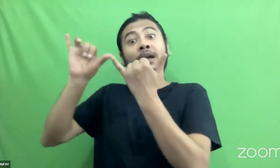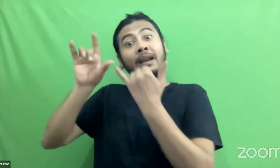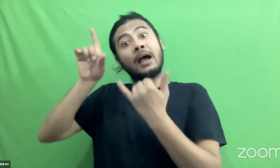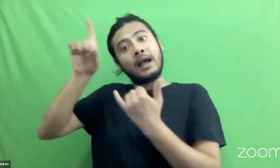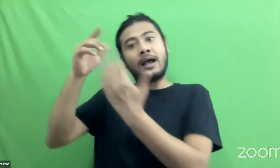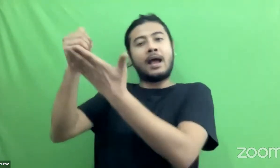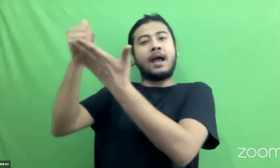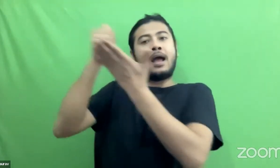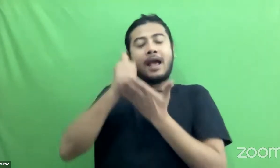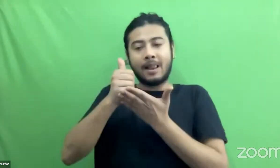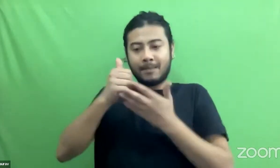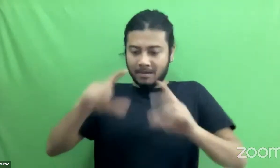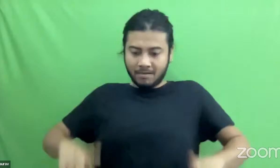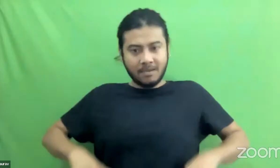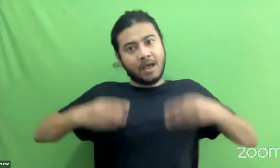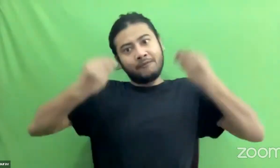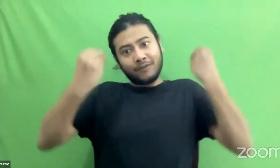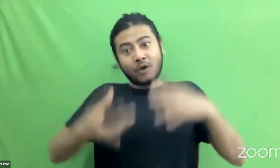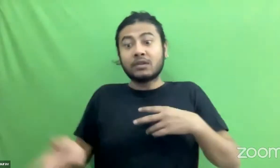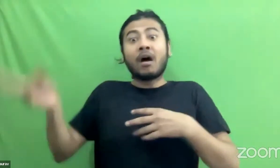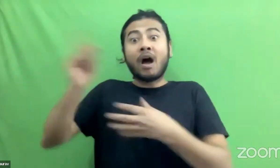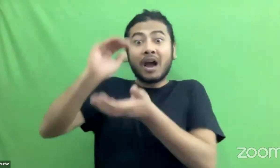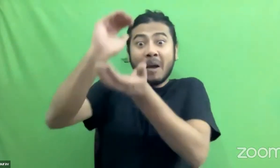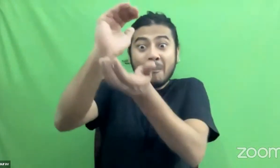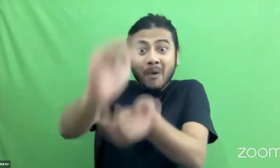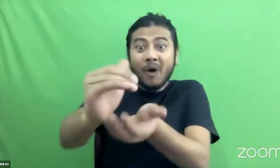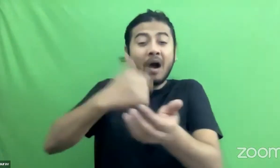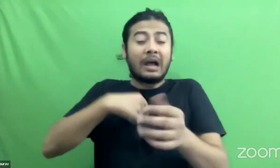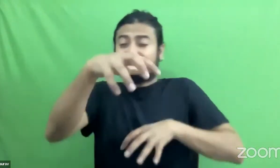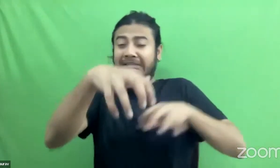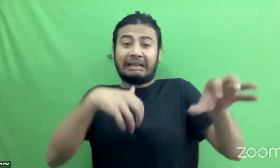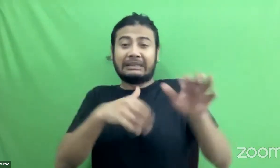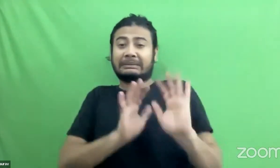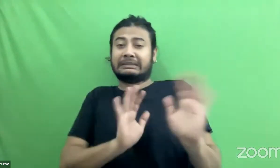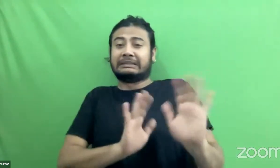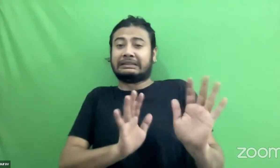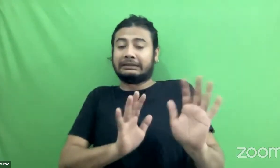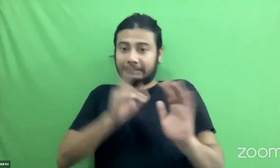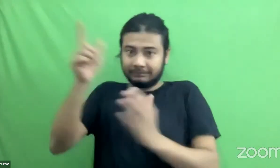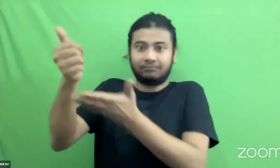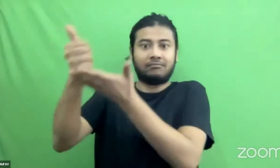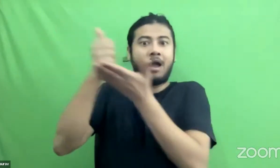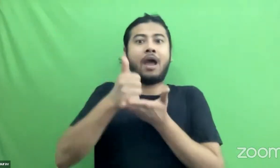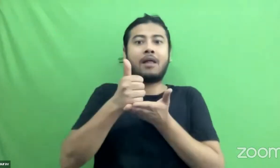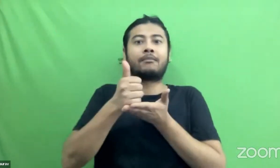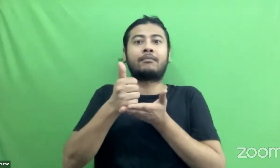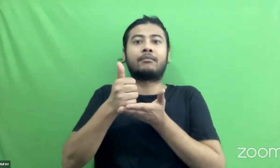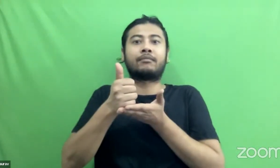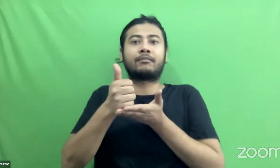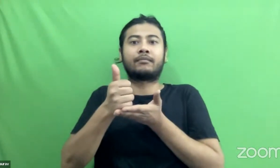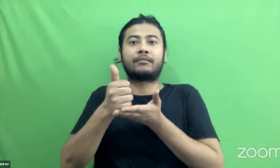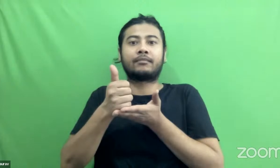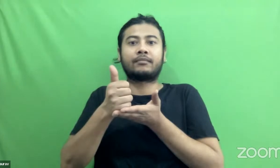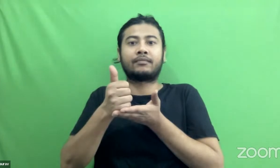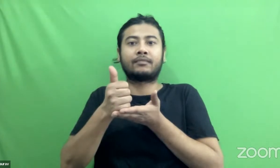Otherwise, there is no guarantee that we should not be proud that, oh, look at this dog, look at this cat, and look at this